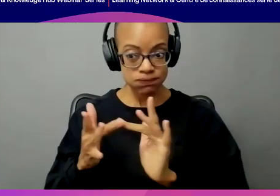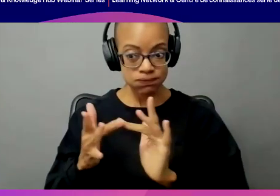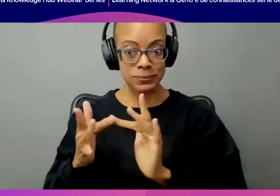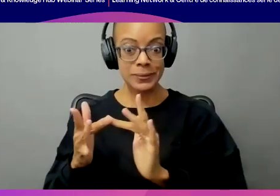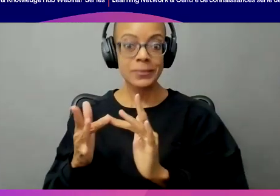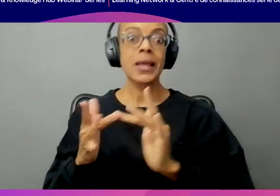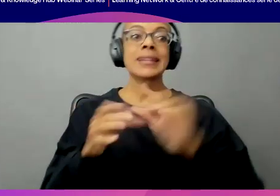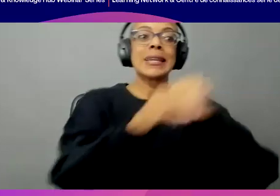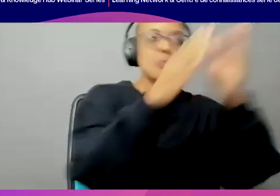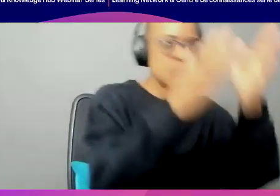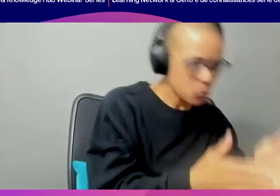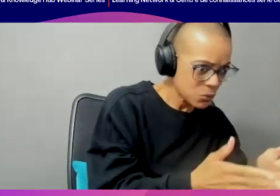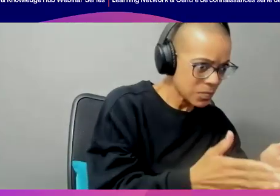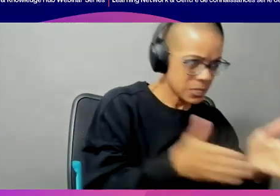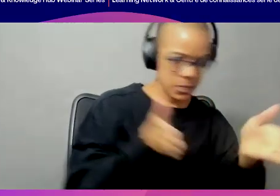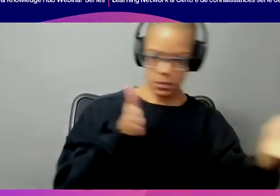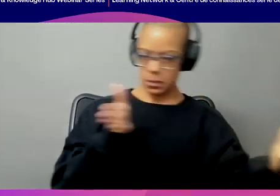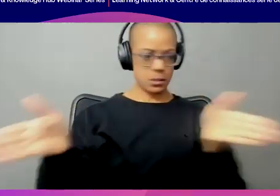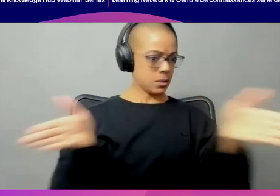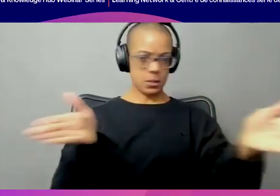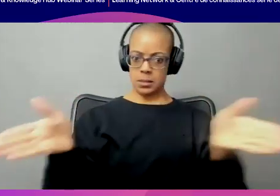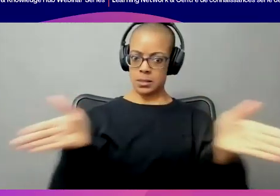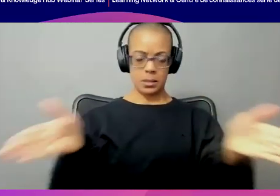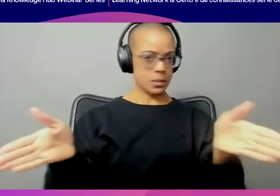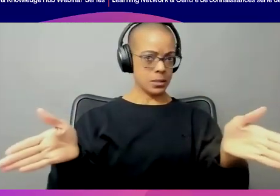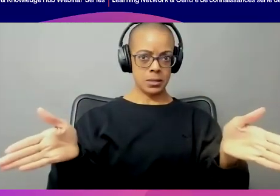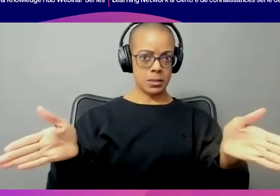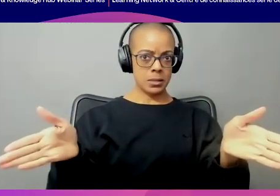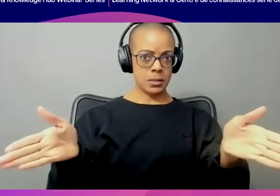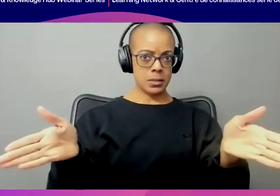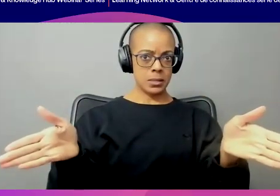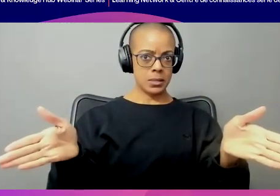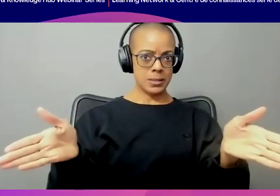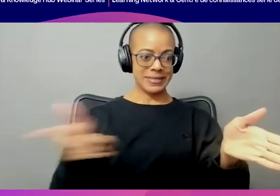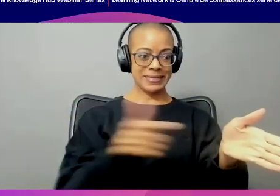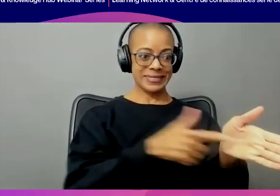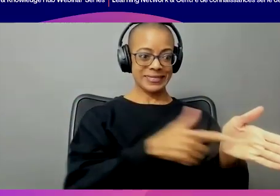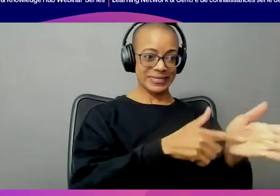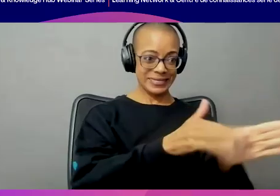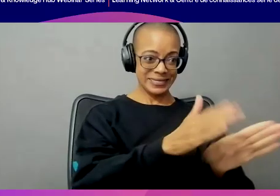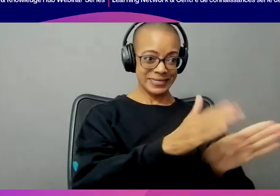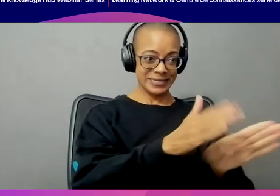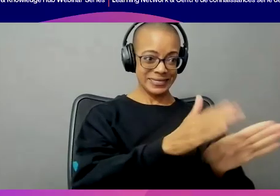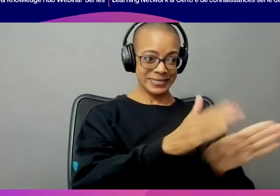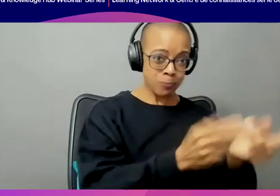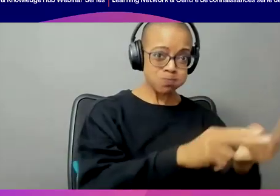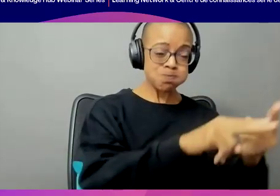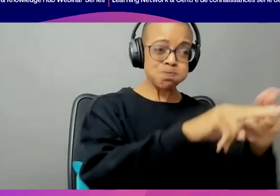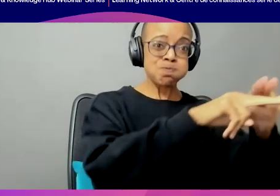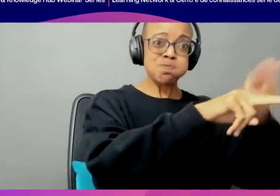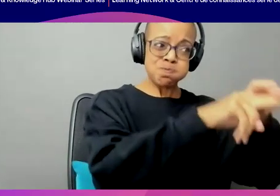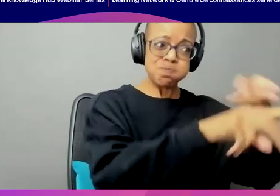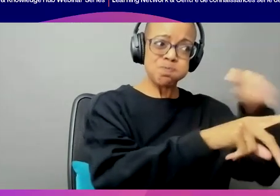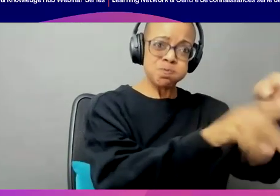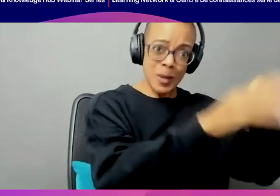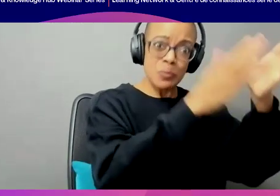our in-person space? What have we lost, or what do we need to continue to build in-person connections and environments, which